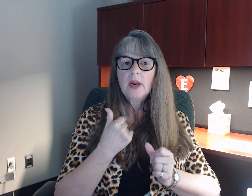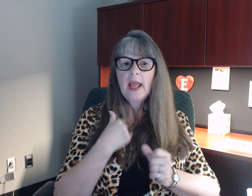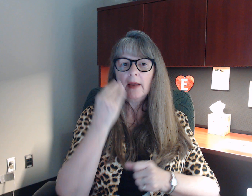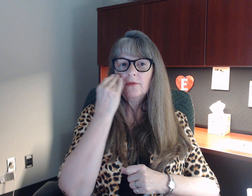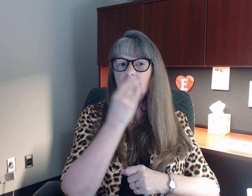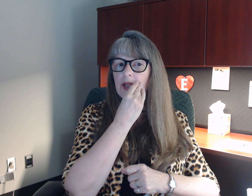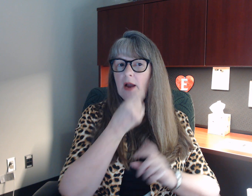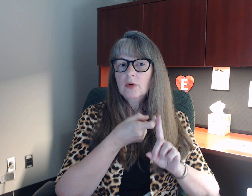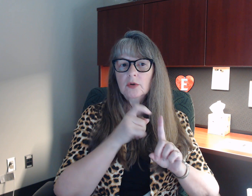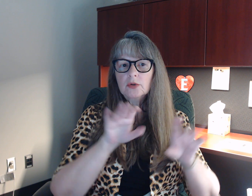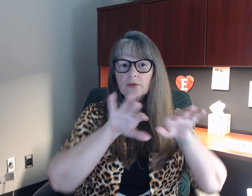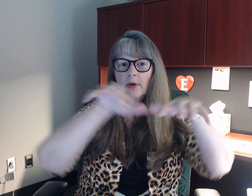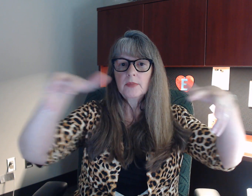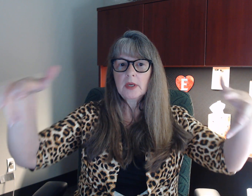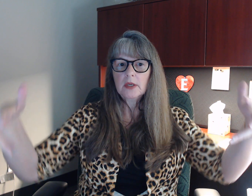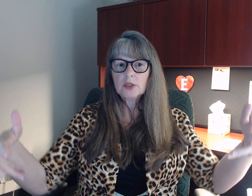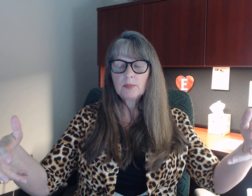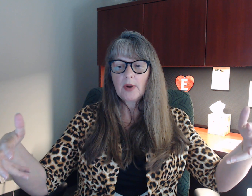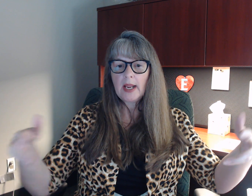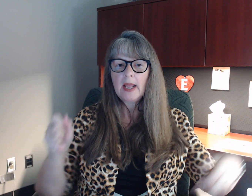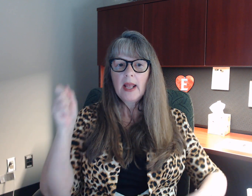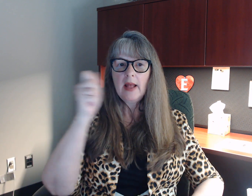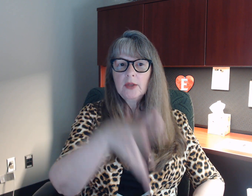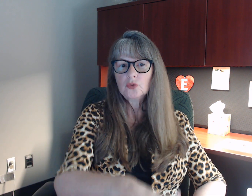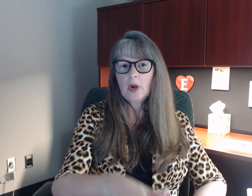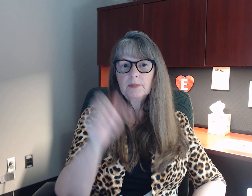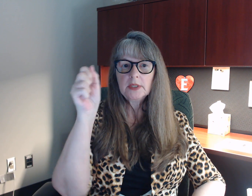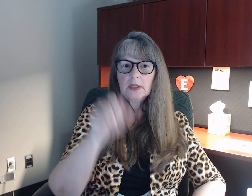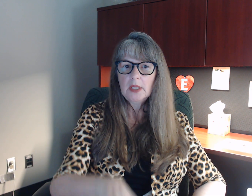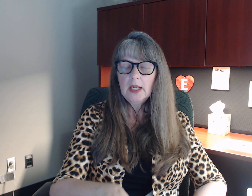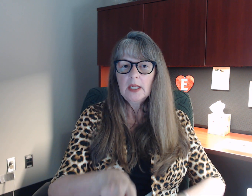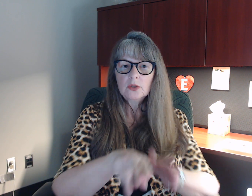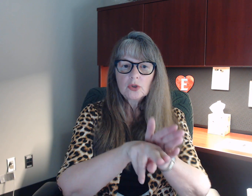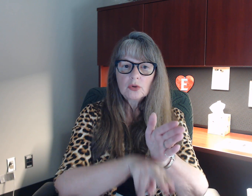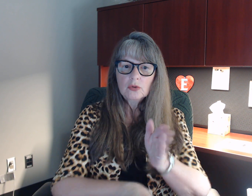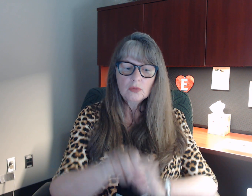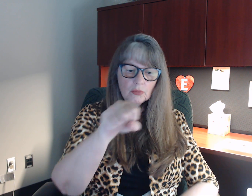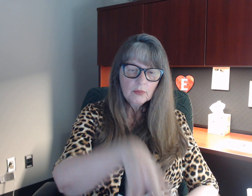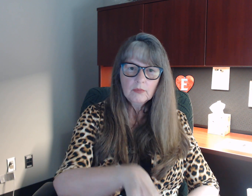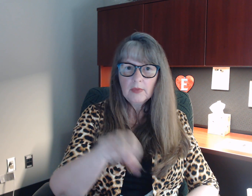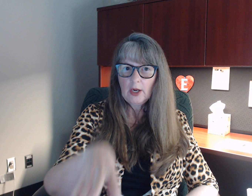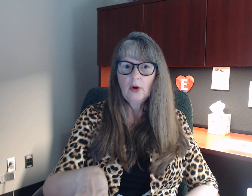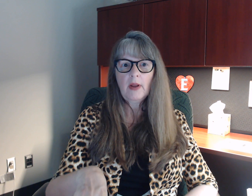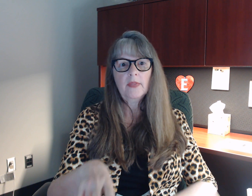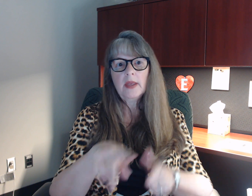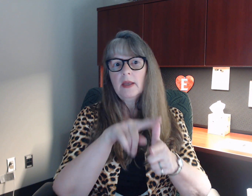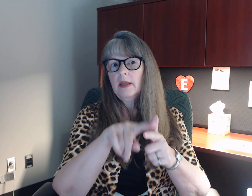had flowers from the spray, and then dropped it into there, and then they